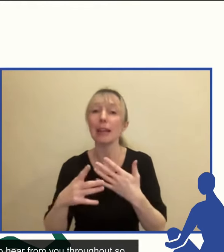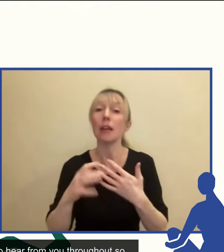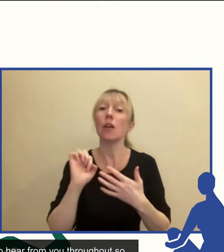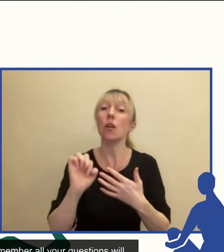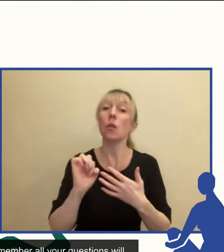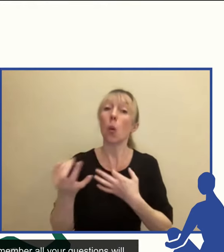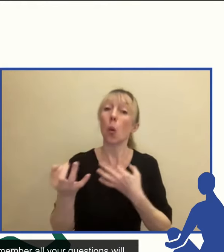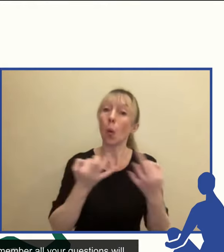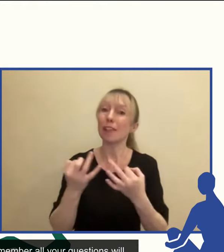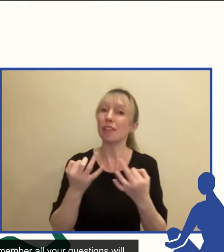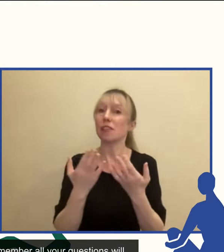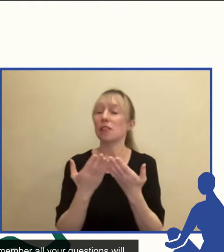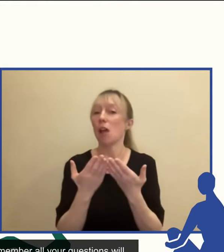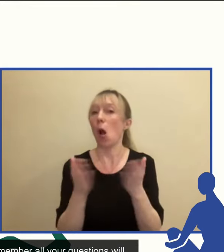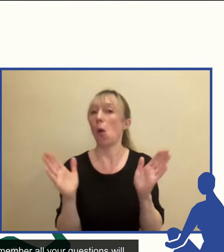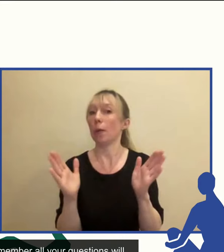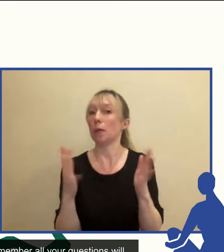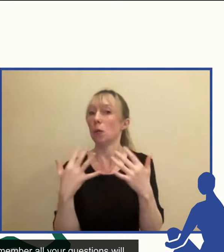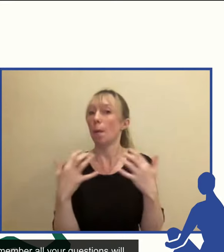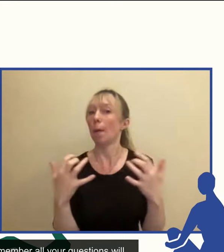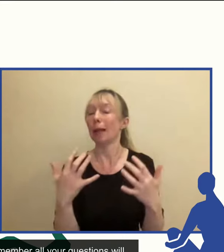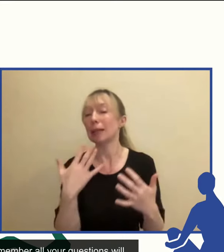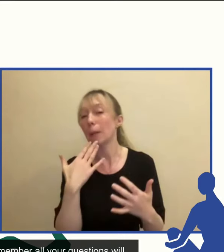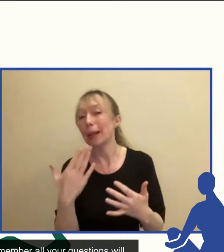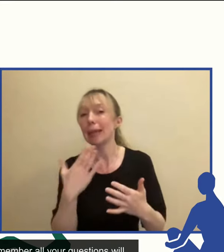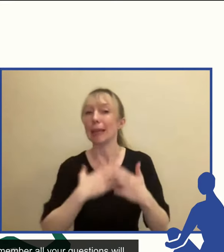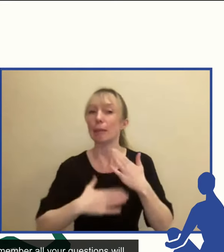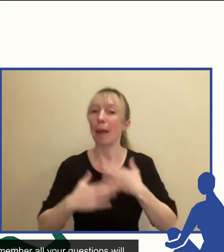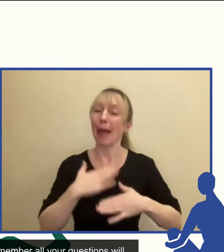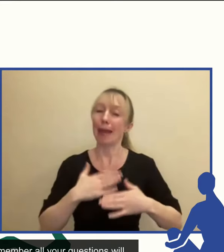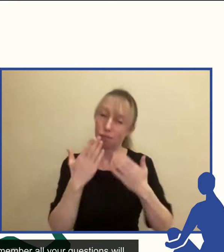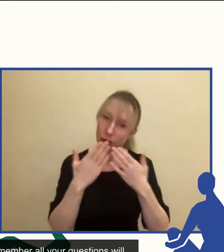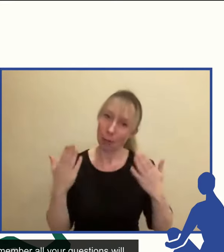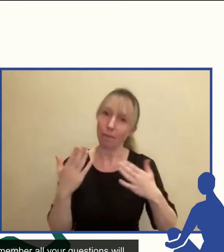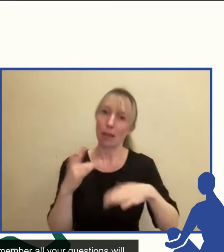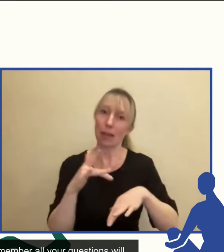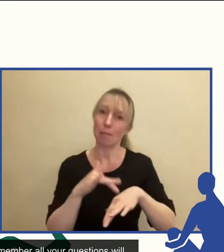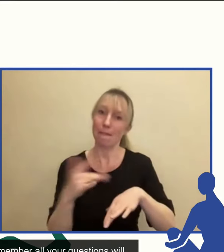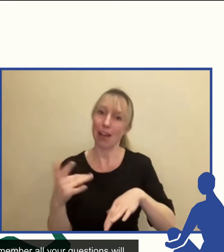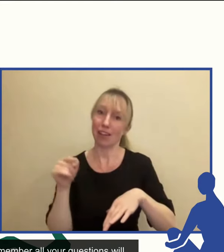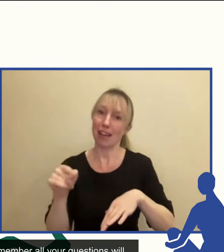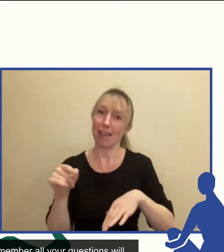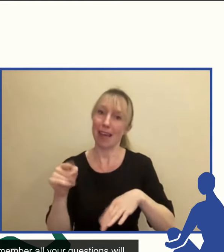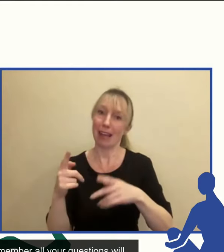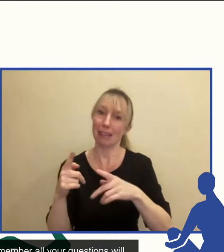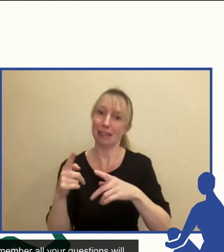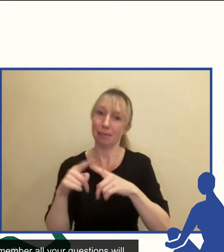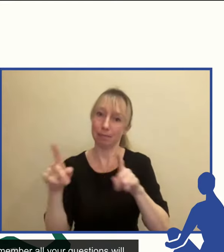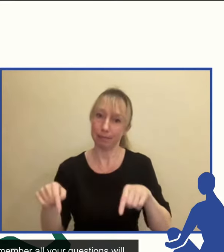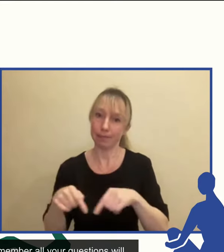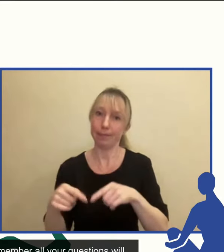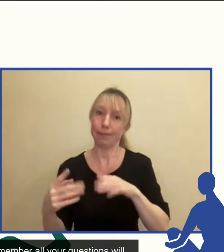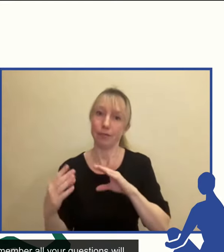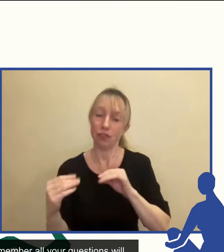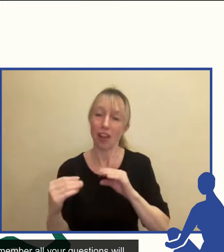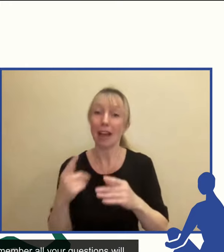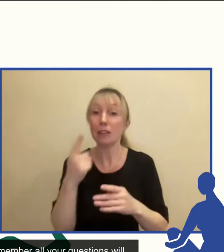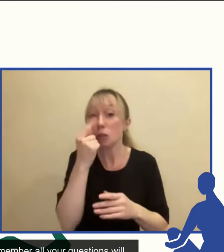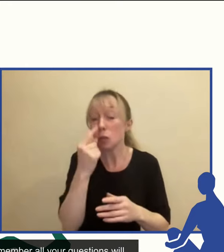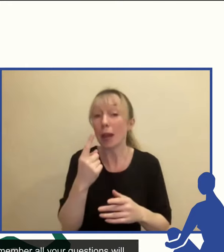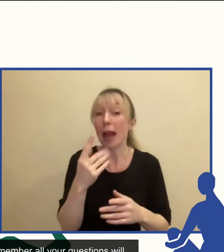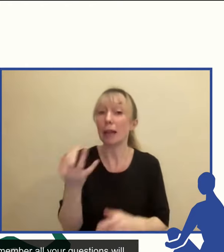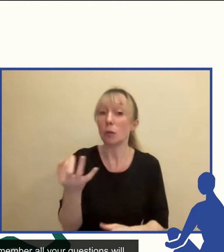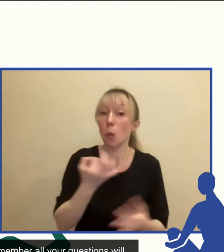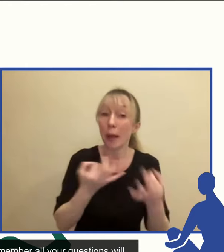so please, you know, behave respectfully and professionally on that platform. You can also ask questions and comment without signing in